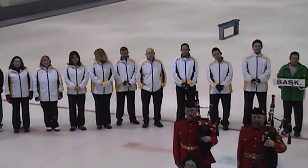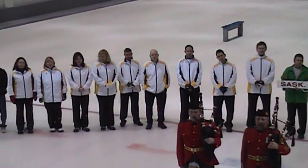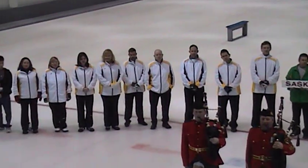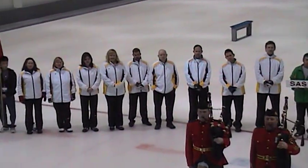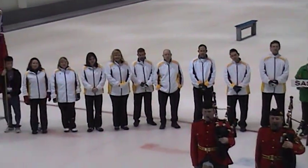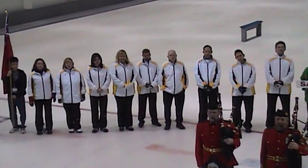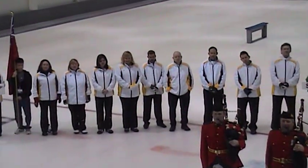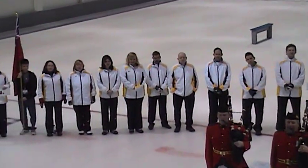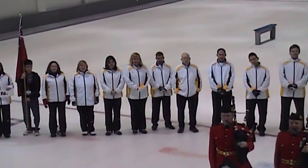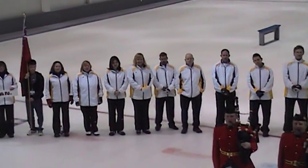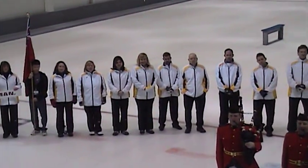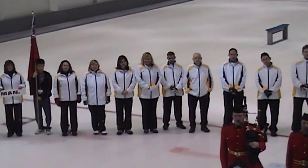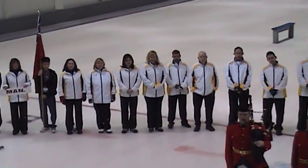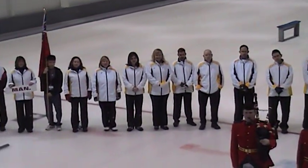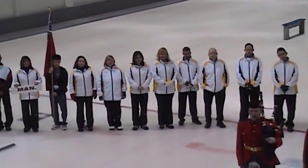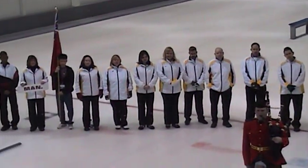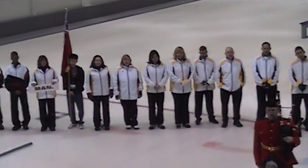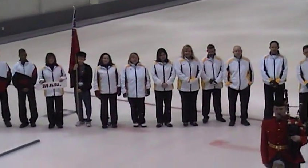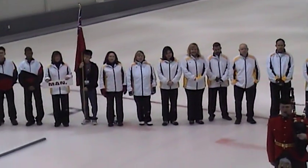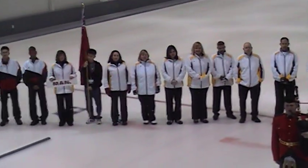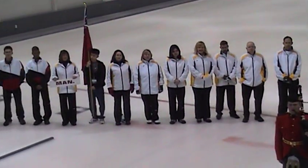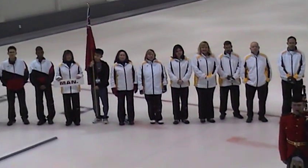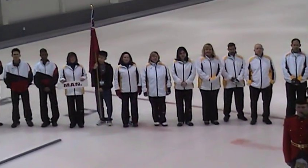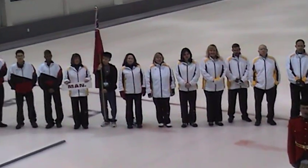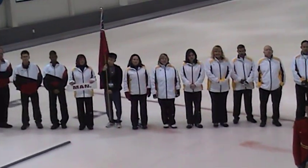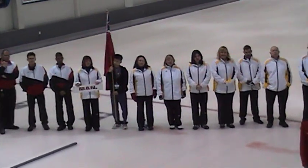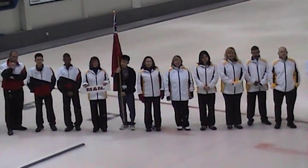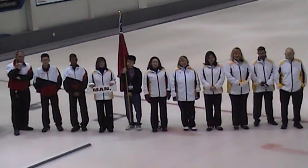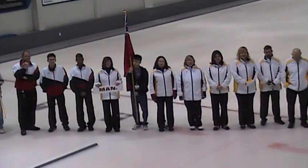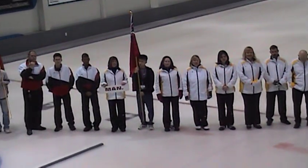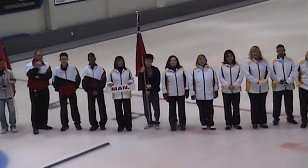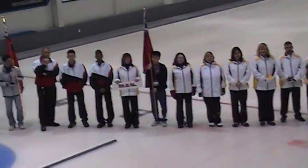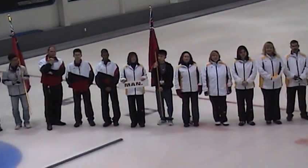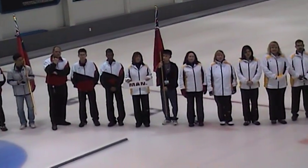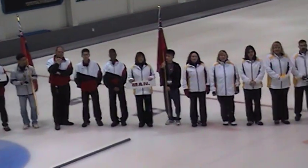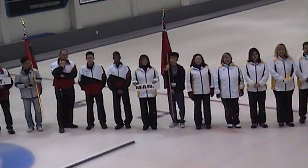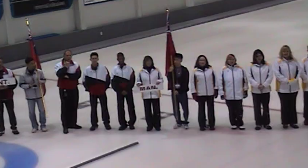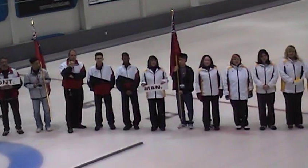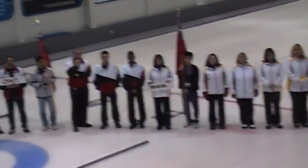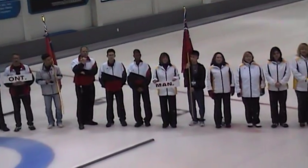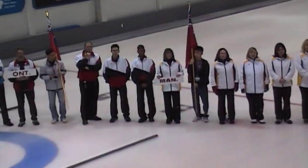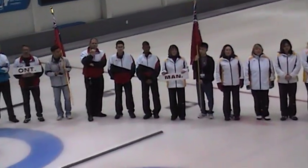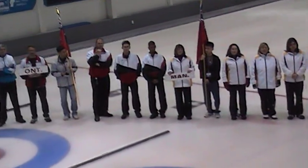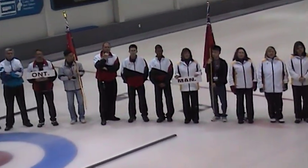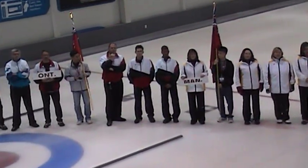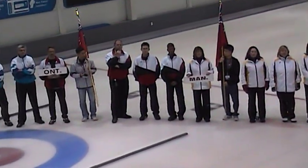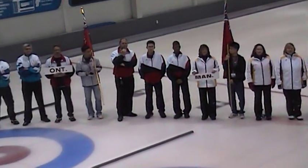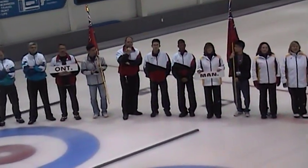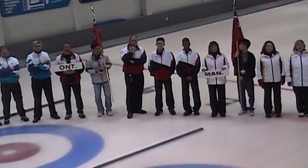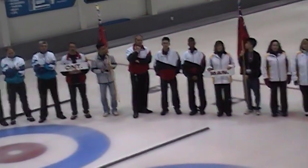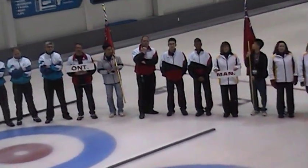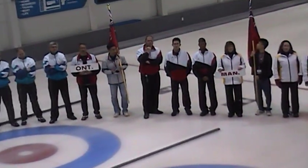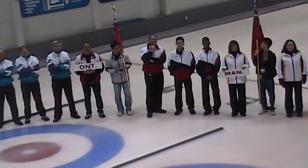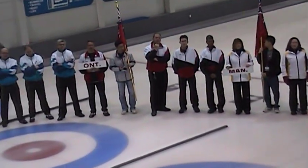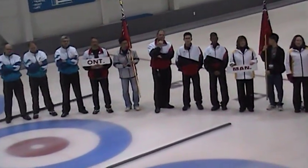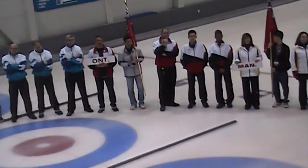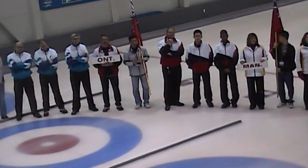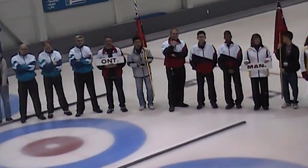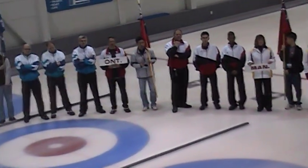winners. Thanks to the host committee of the 2010 Canadian Deaf Curling Championships, chaired